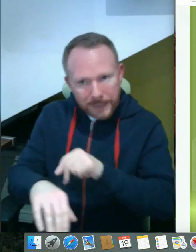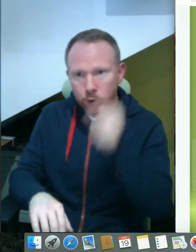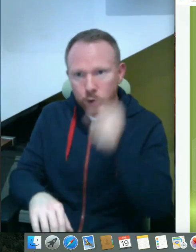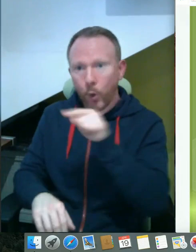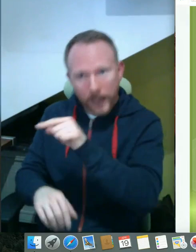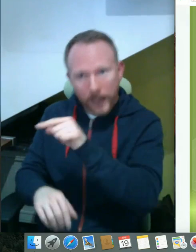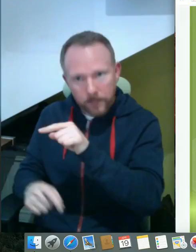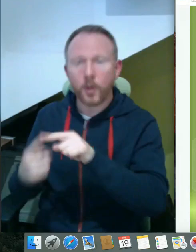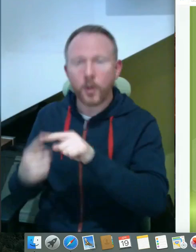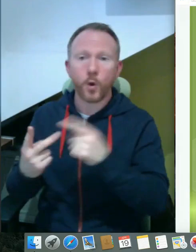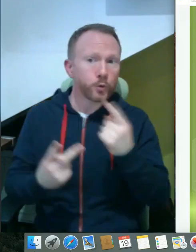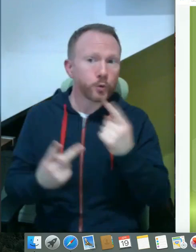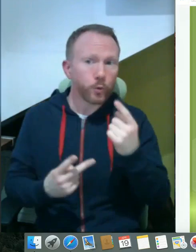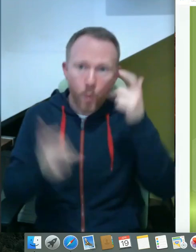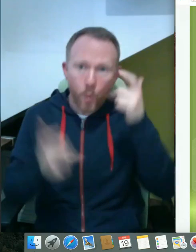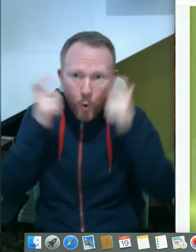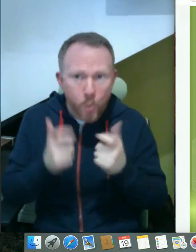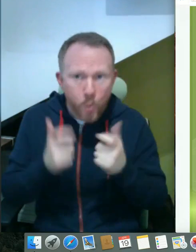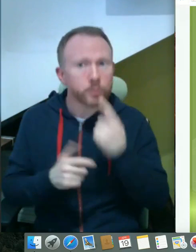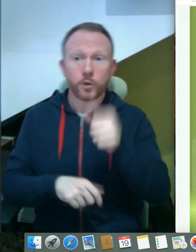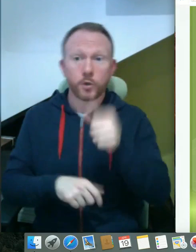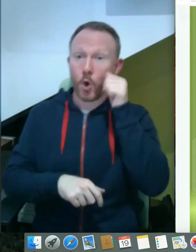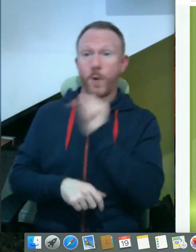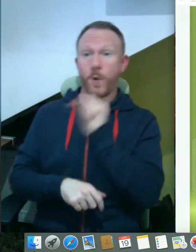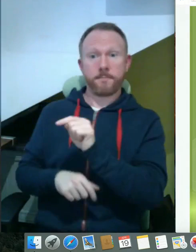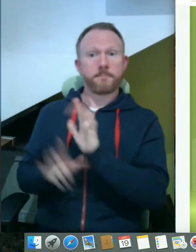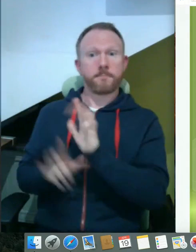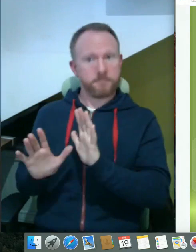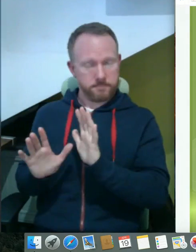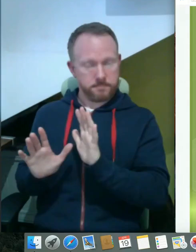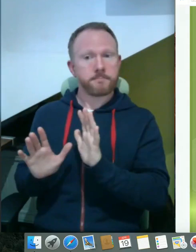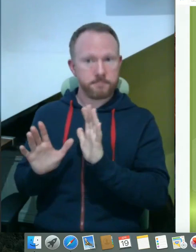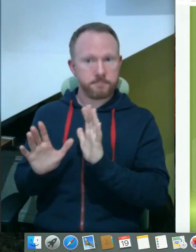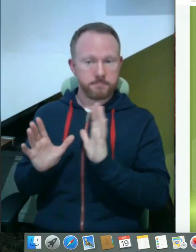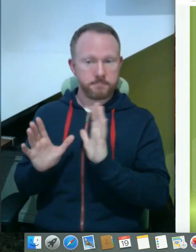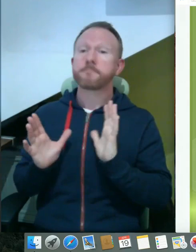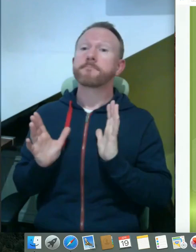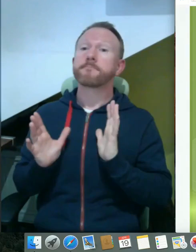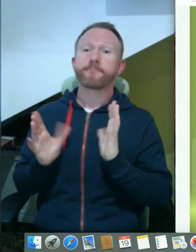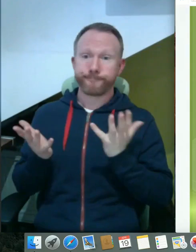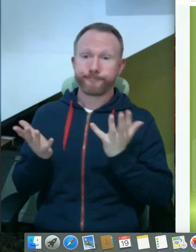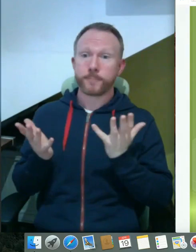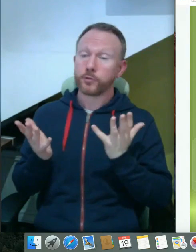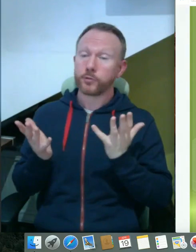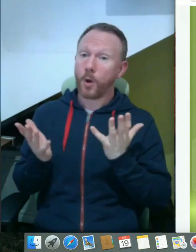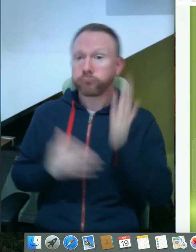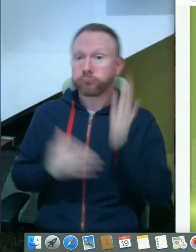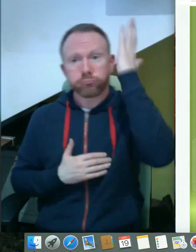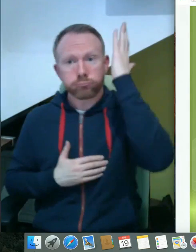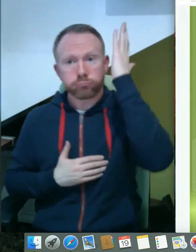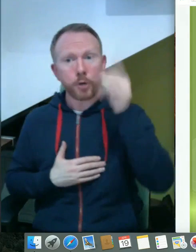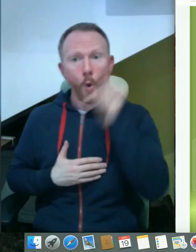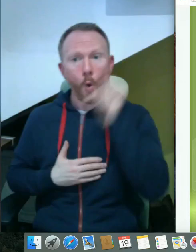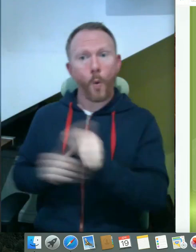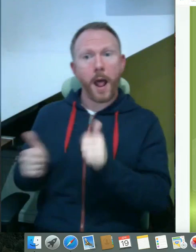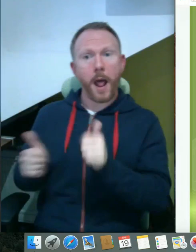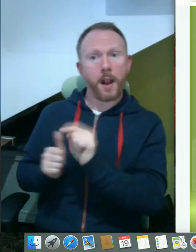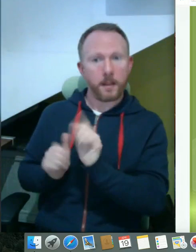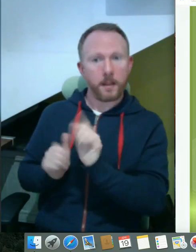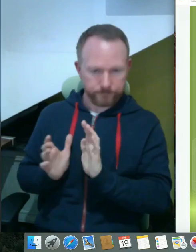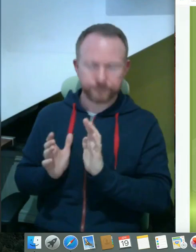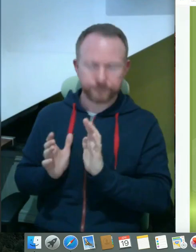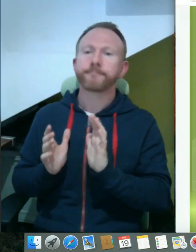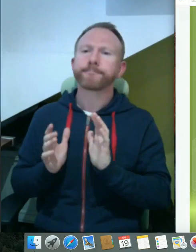had been involved in other stages of the investigation. And the judge at the